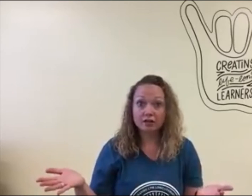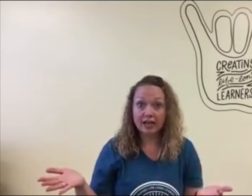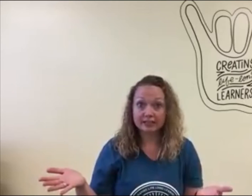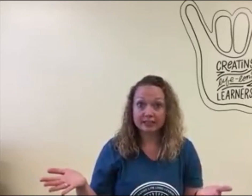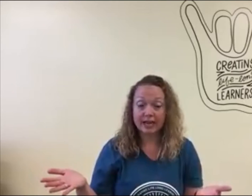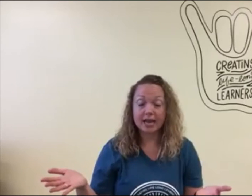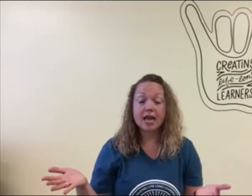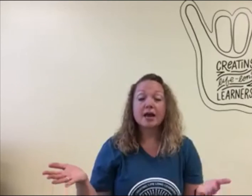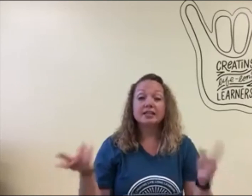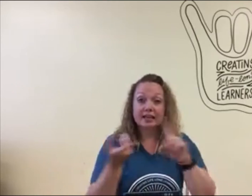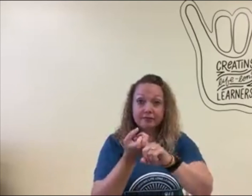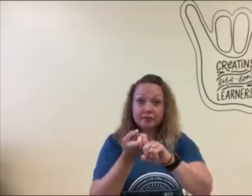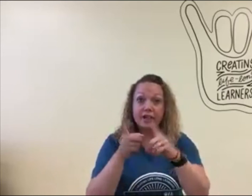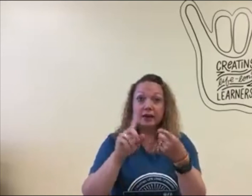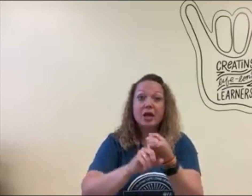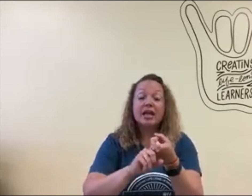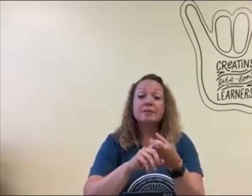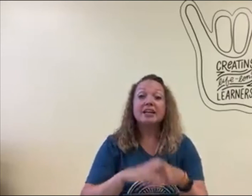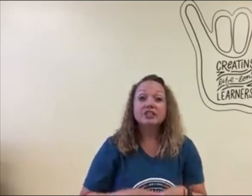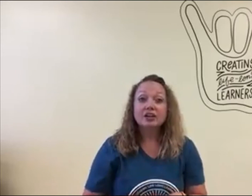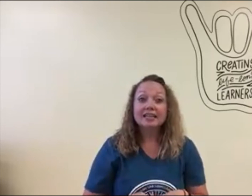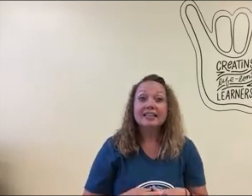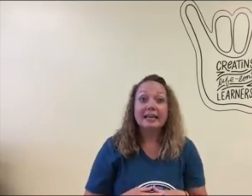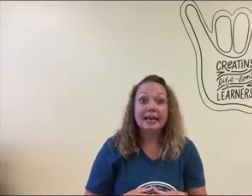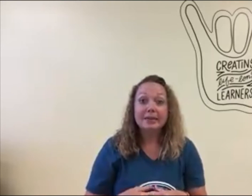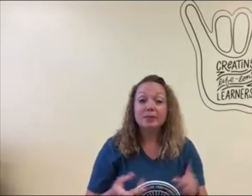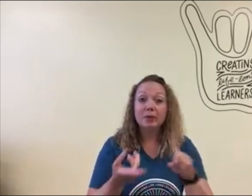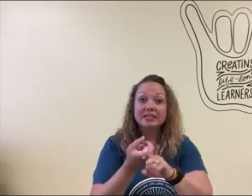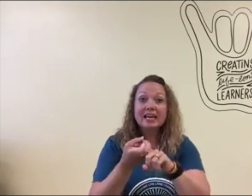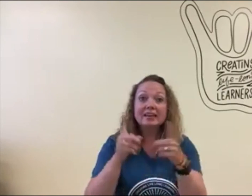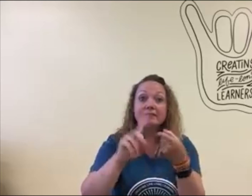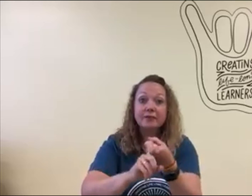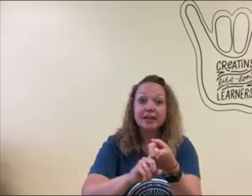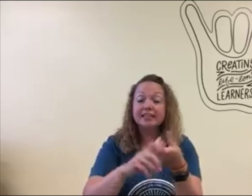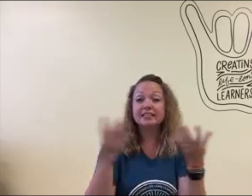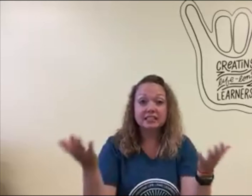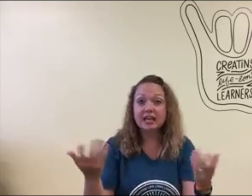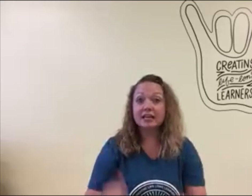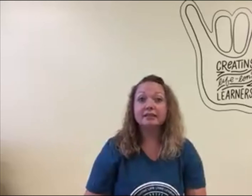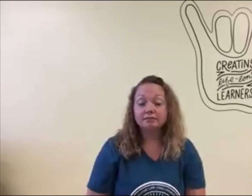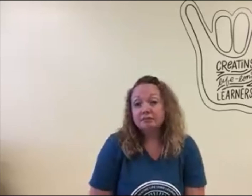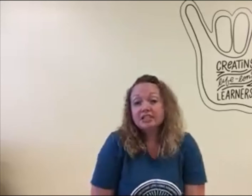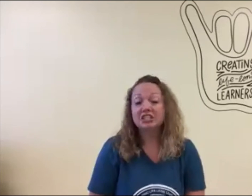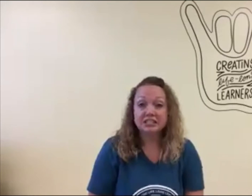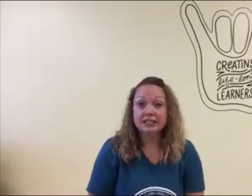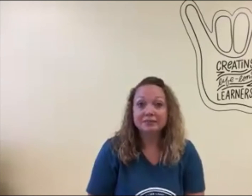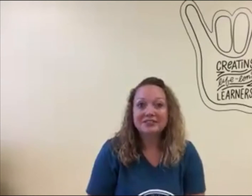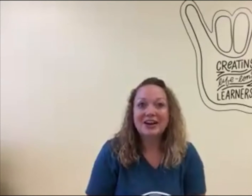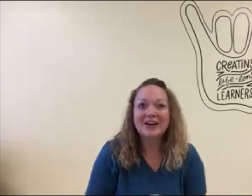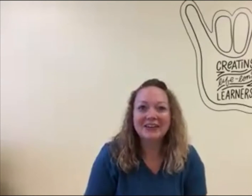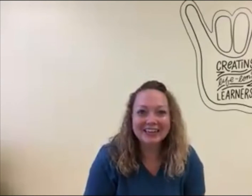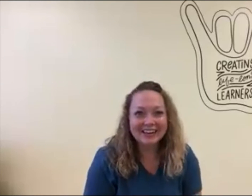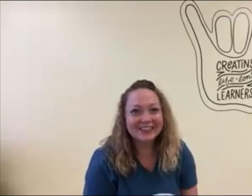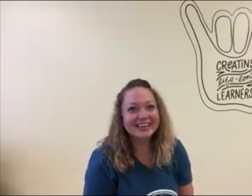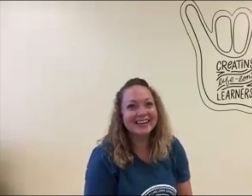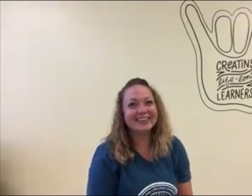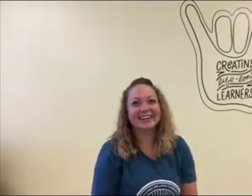class today, sign for friend. In my song, I say neighbor, but we sign friend because it's a lot, it's just easy. So here we go, are you